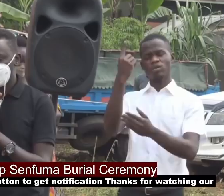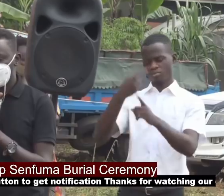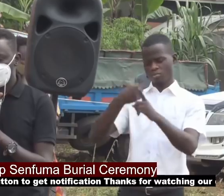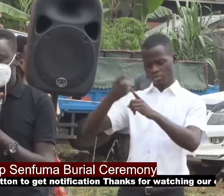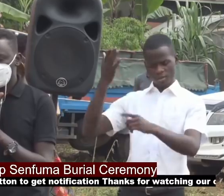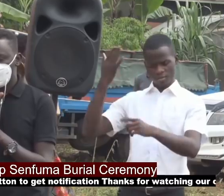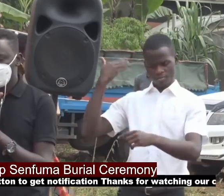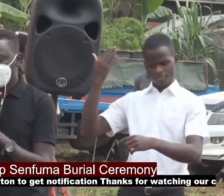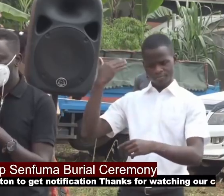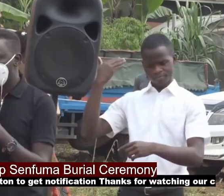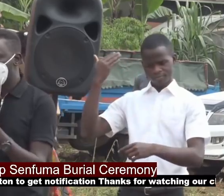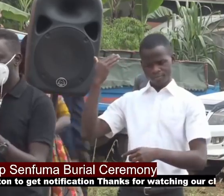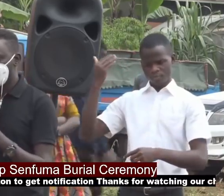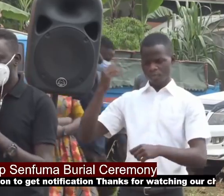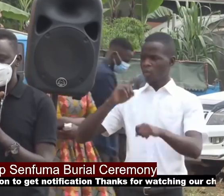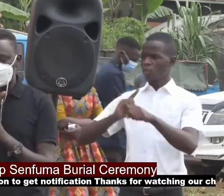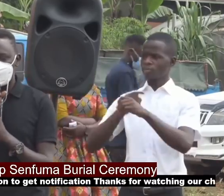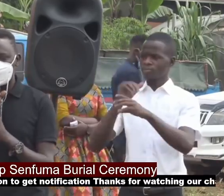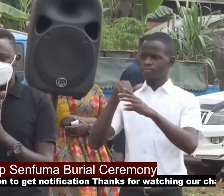him about 1 month ago